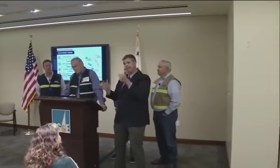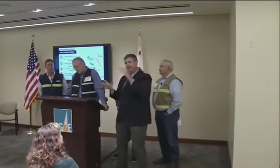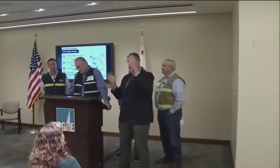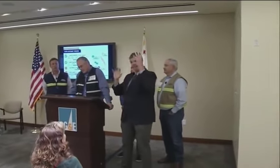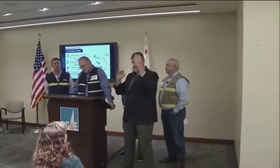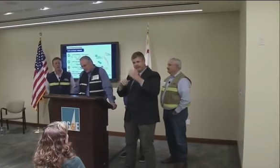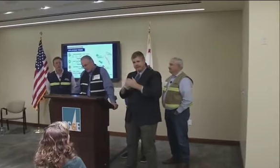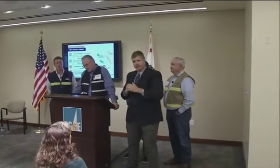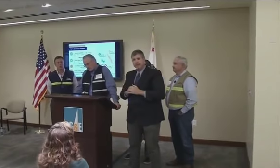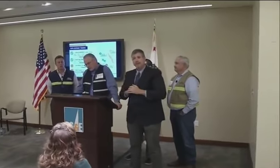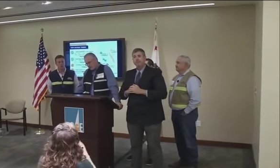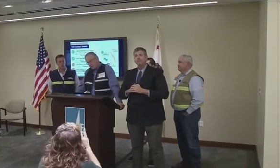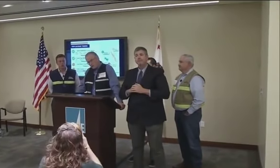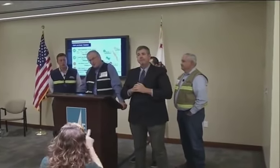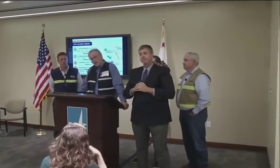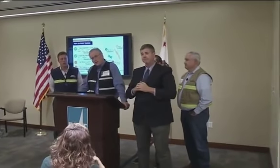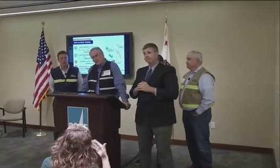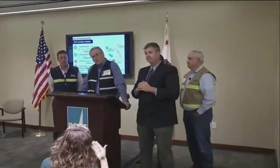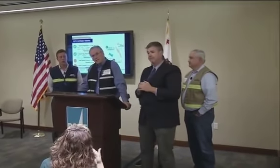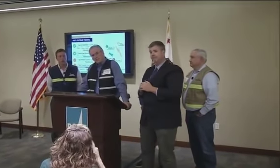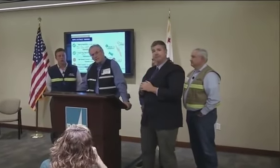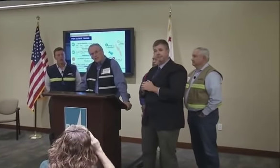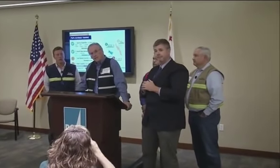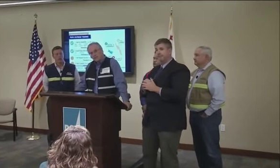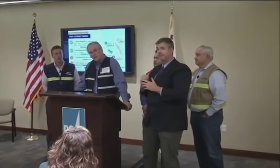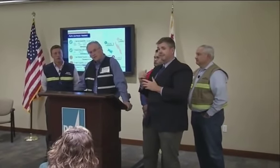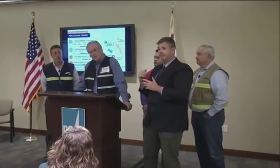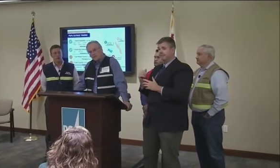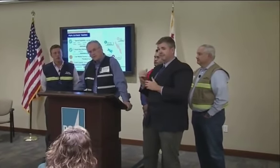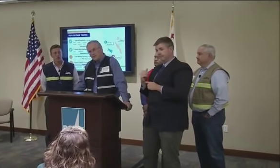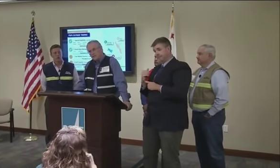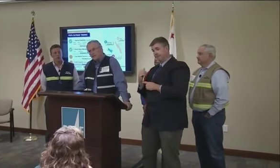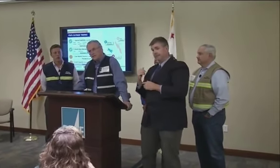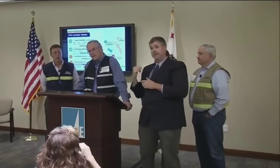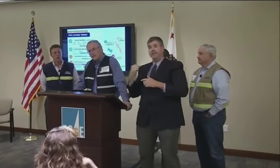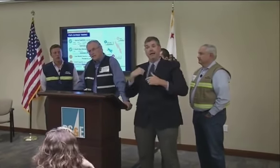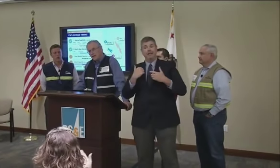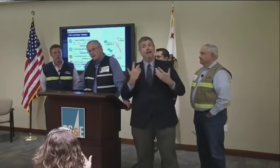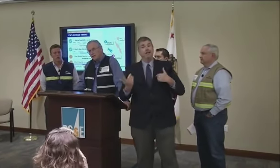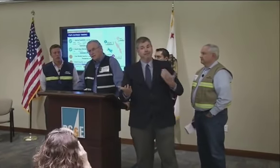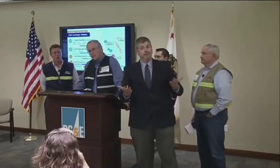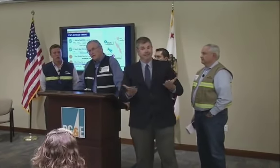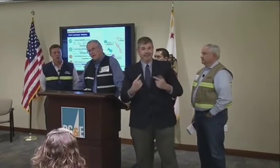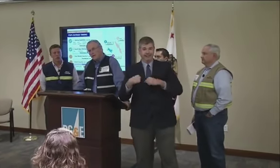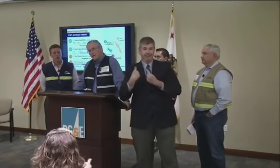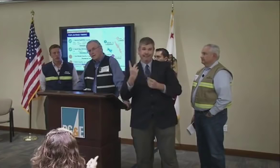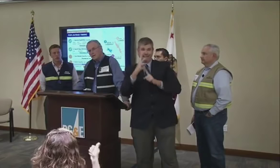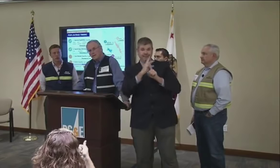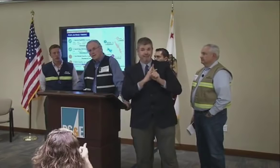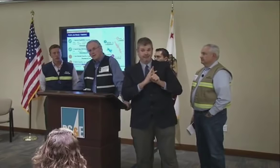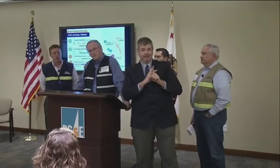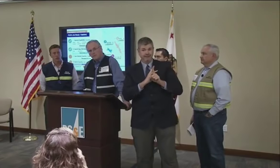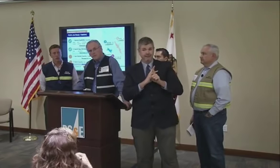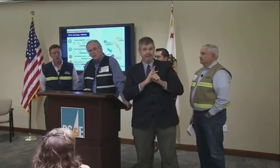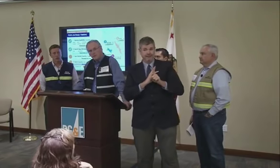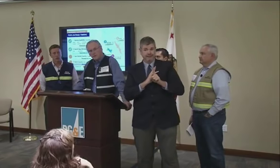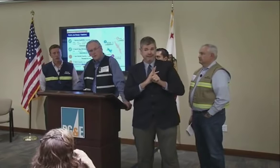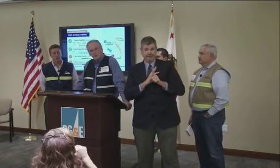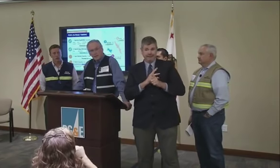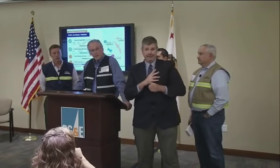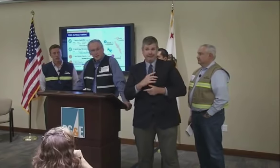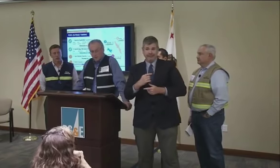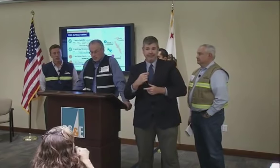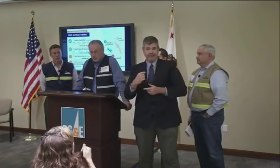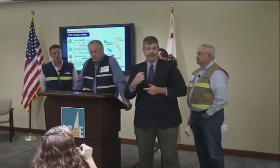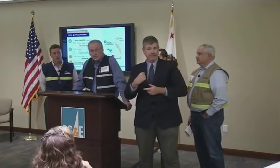6 months. And I'm not evading your question. I don't have a basis to answer it. And I really didn't come here to cast stones going backwards. I came here to be helpful going